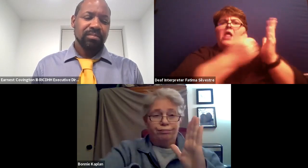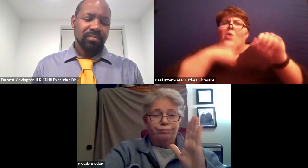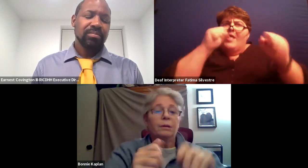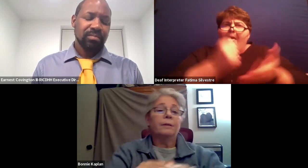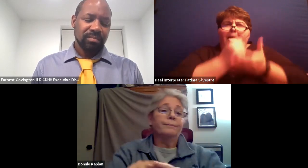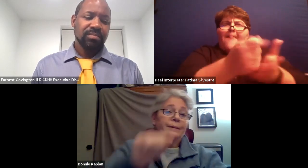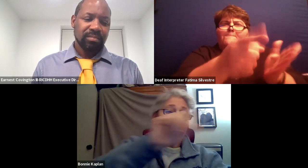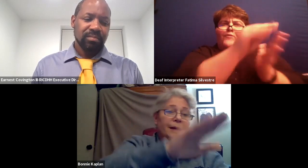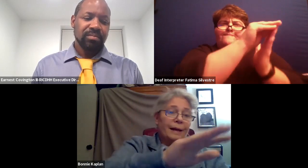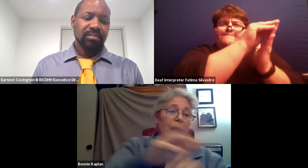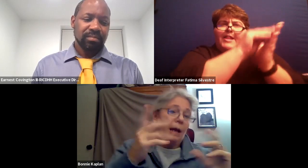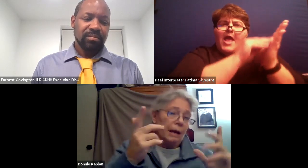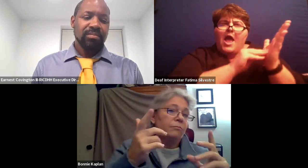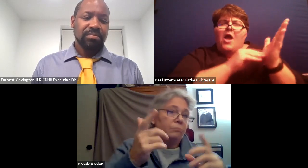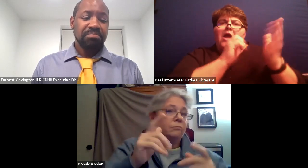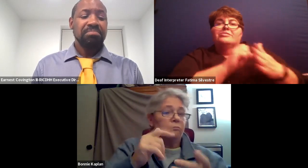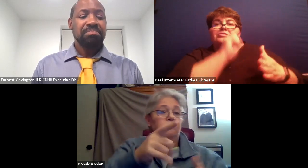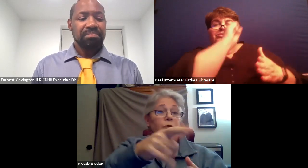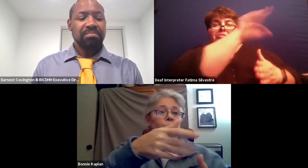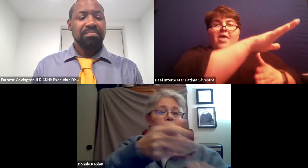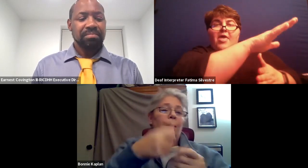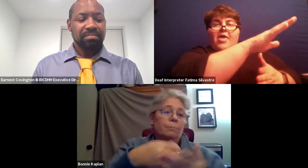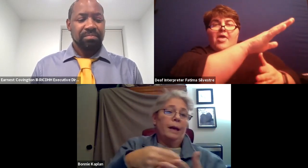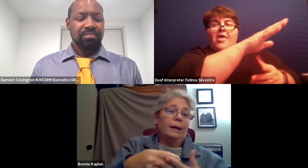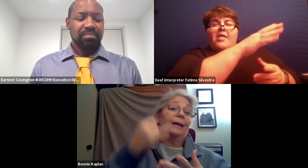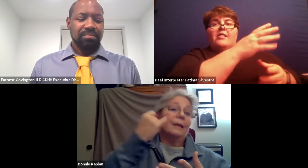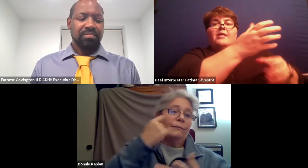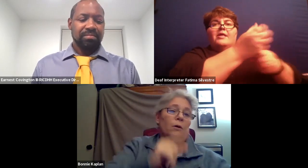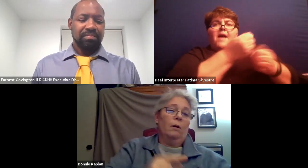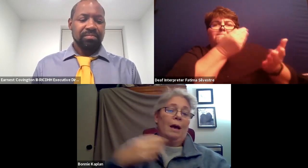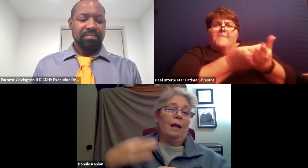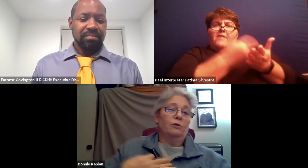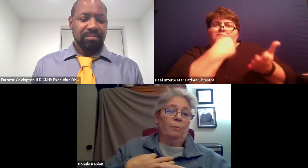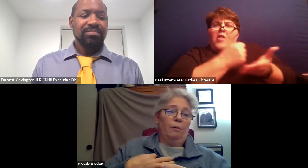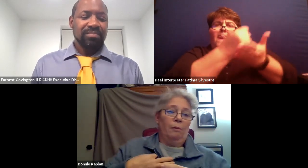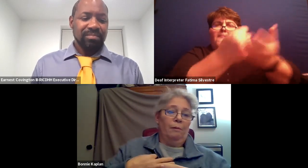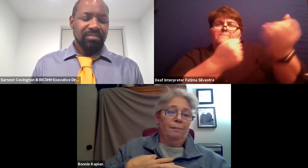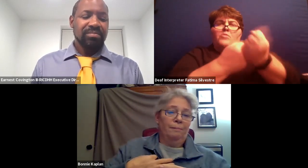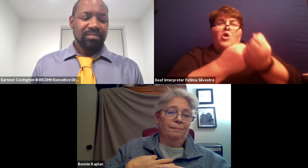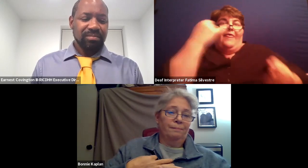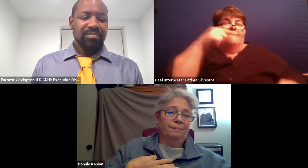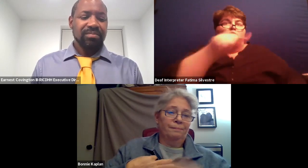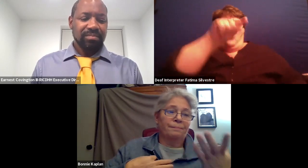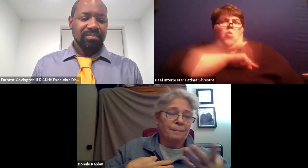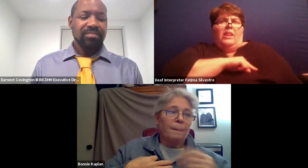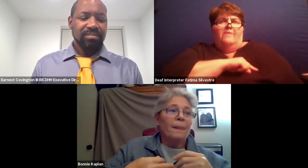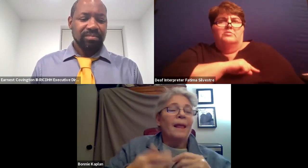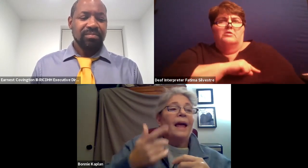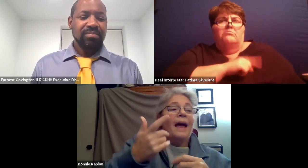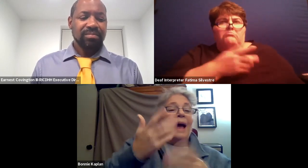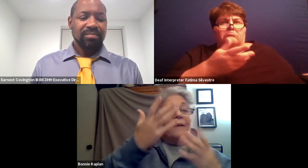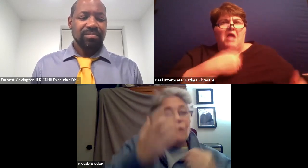so many reasons that we do get involved, but we can actually help you get your cases heard and